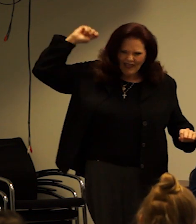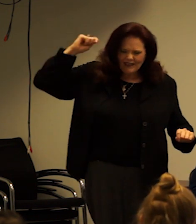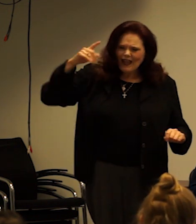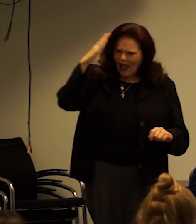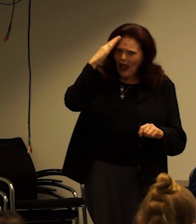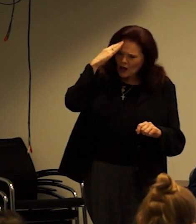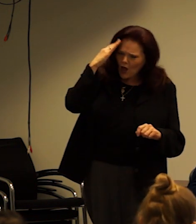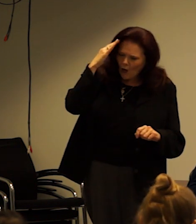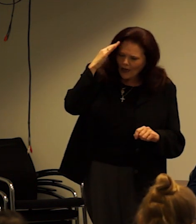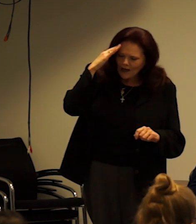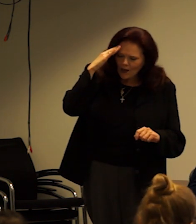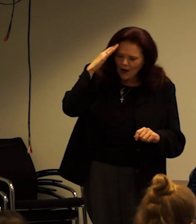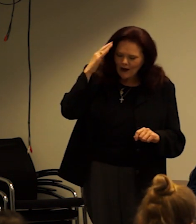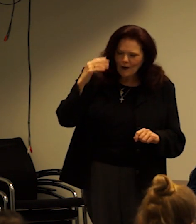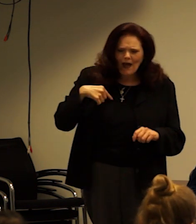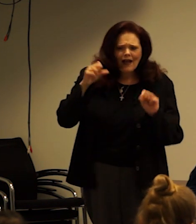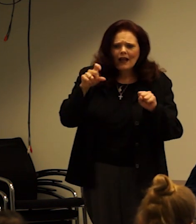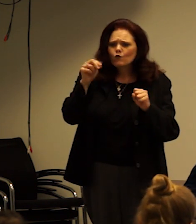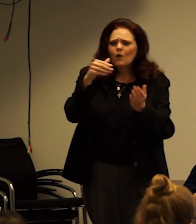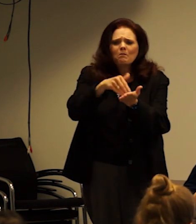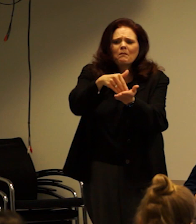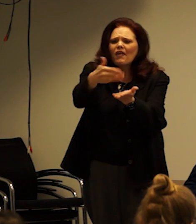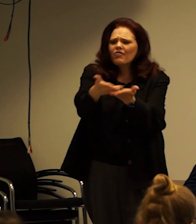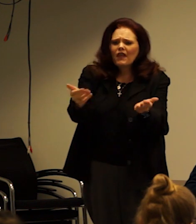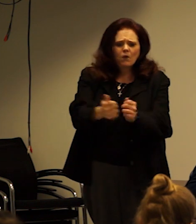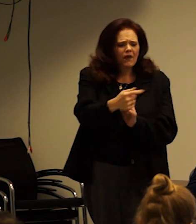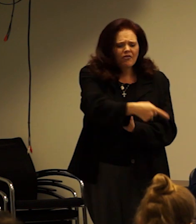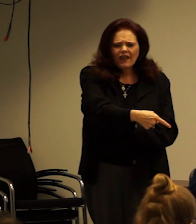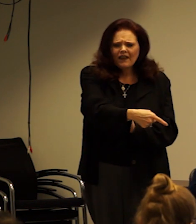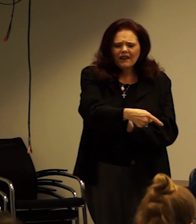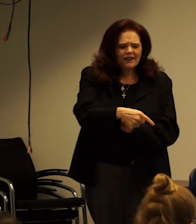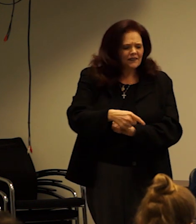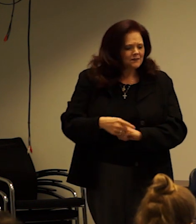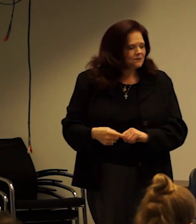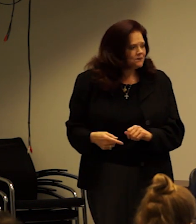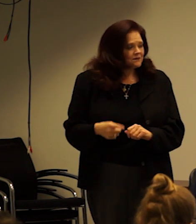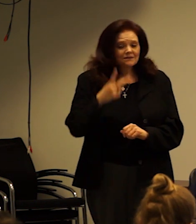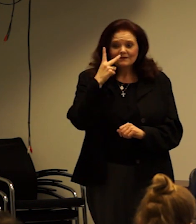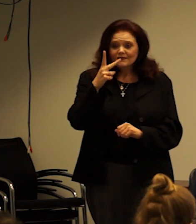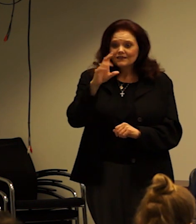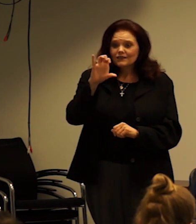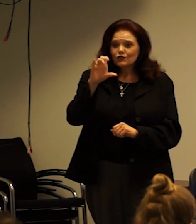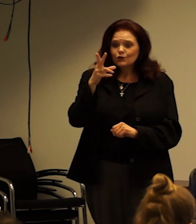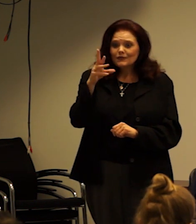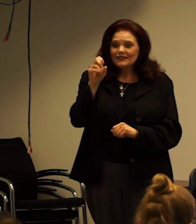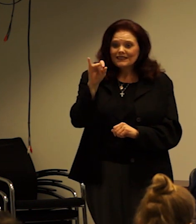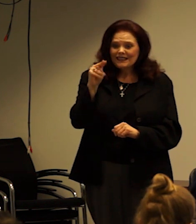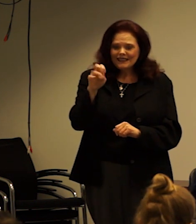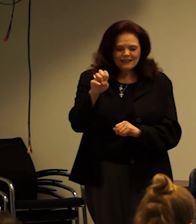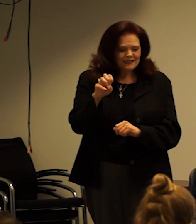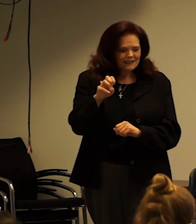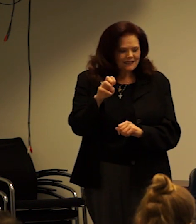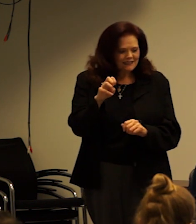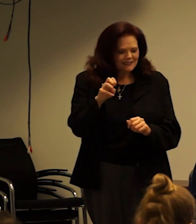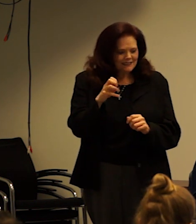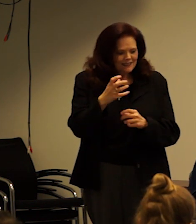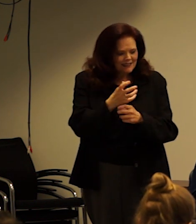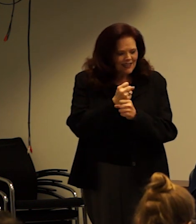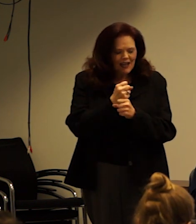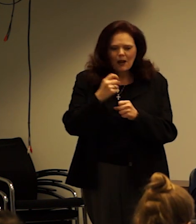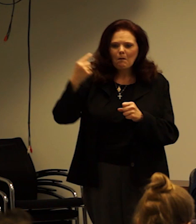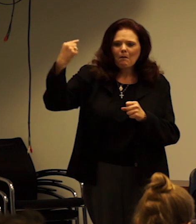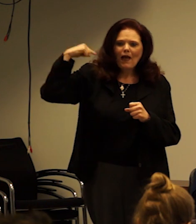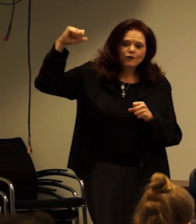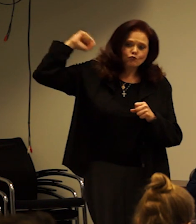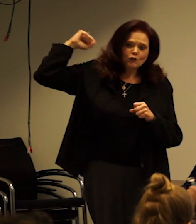know. But I can do a million things with it. Christine just pulled out a telescoping back scratcher